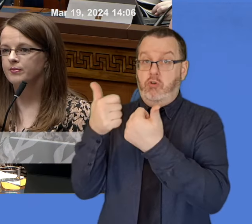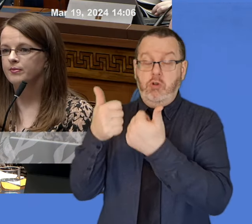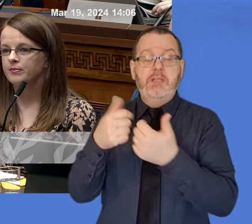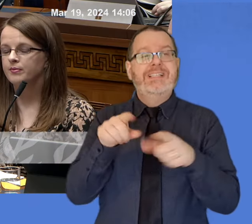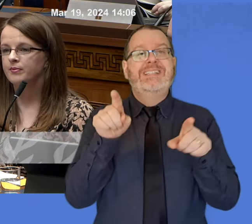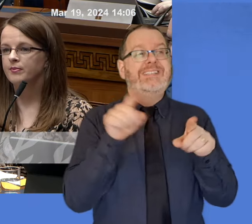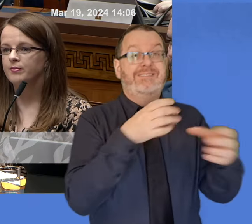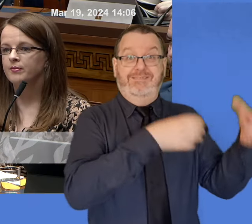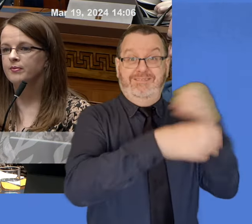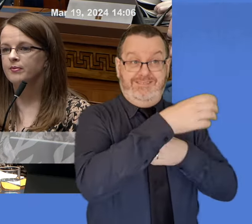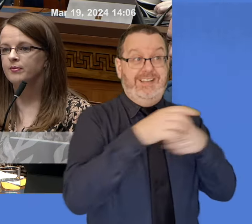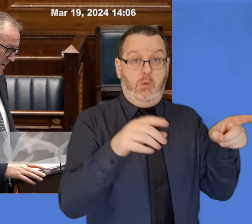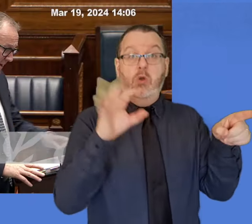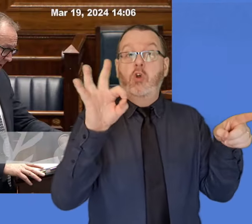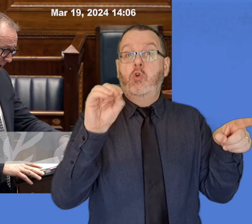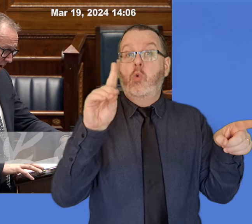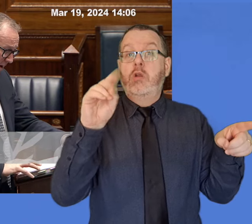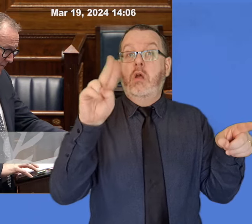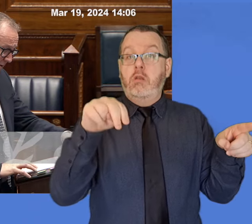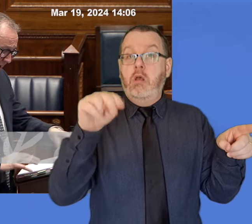taken up that post.